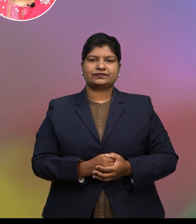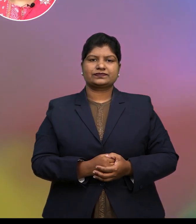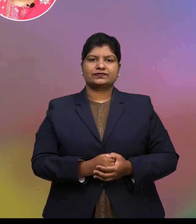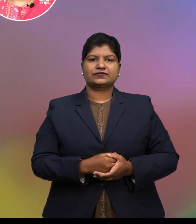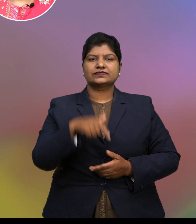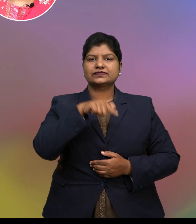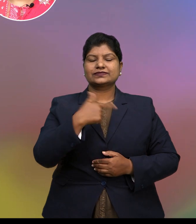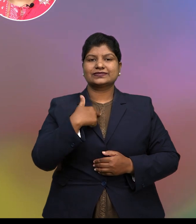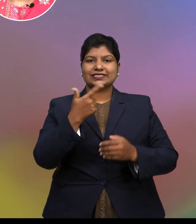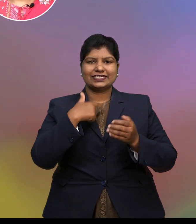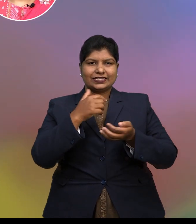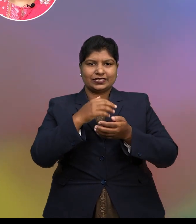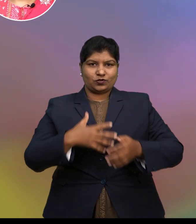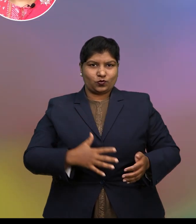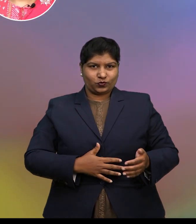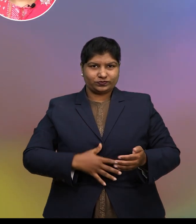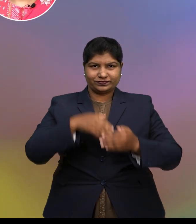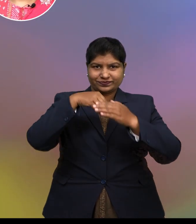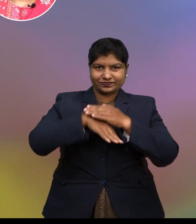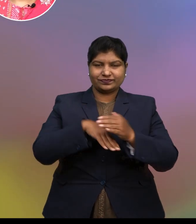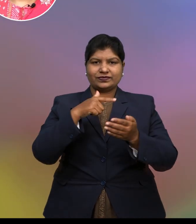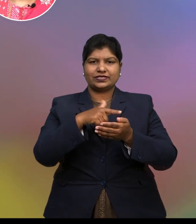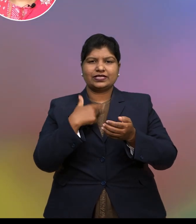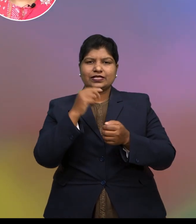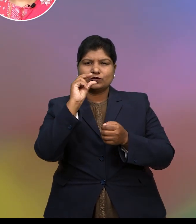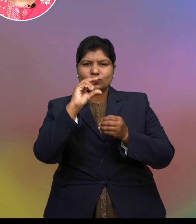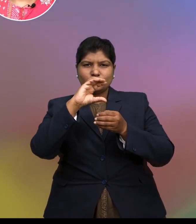of embryonic development.